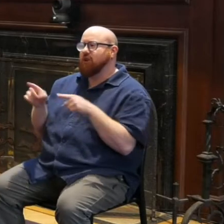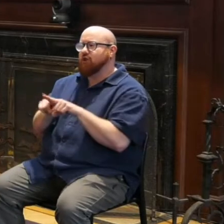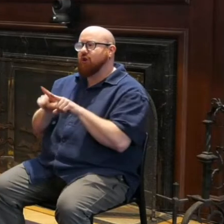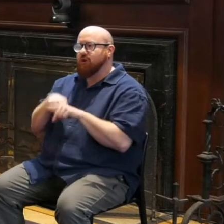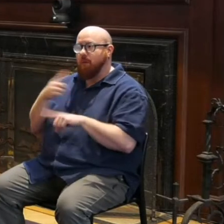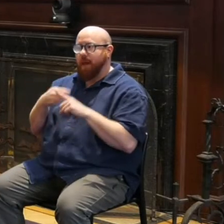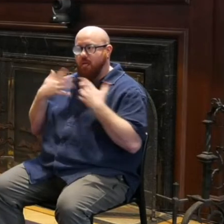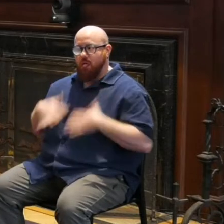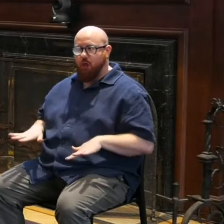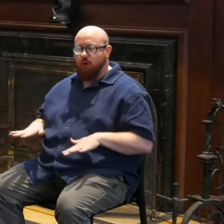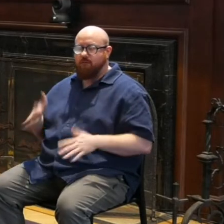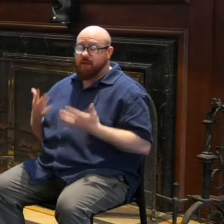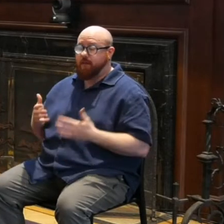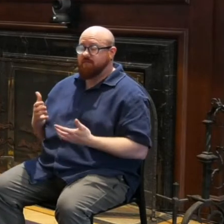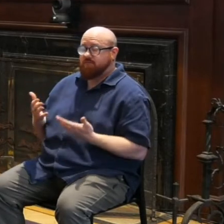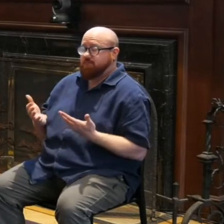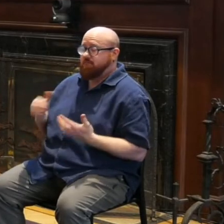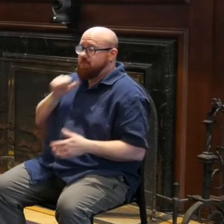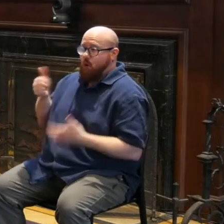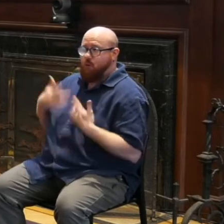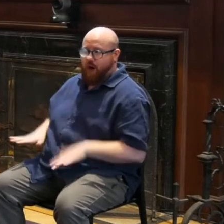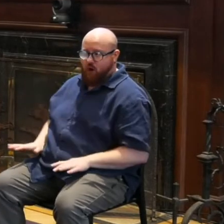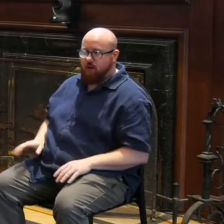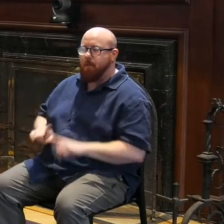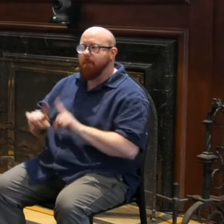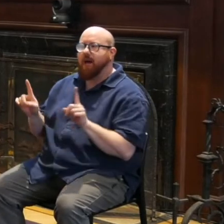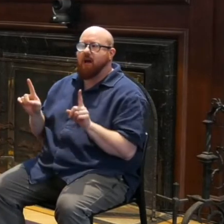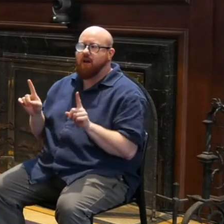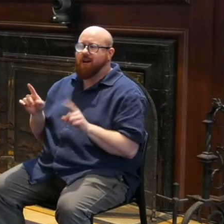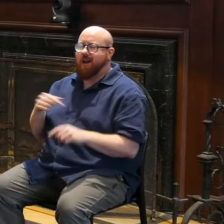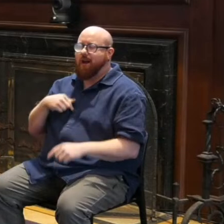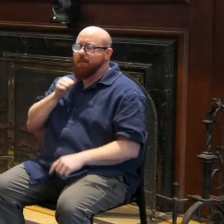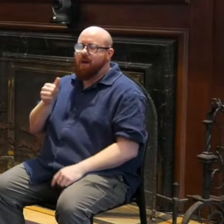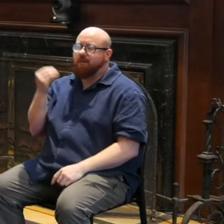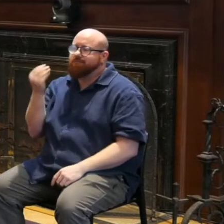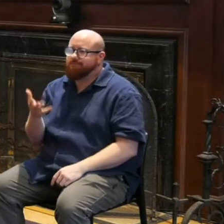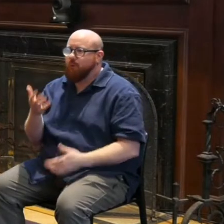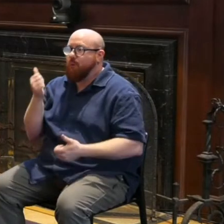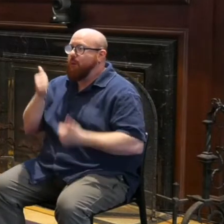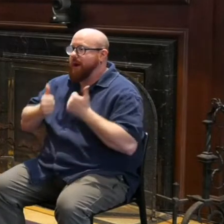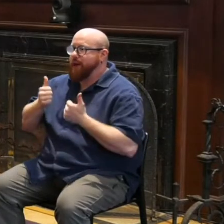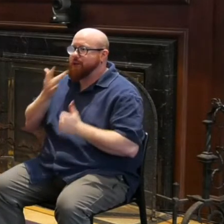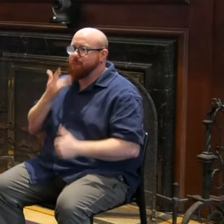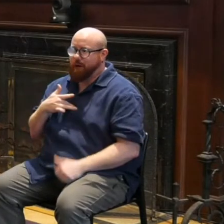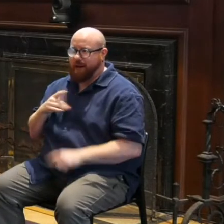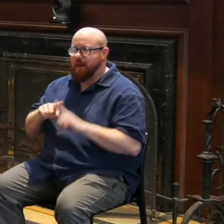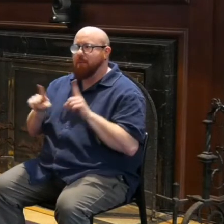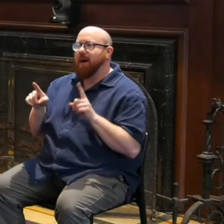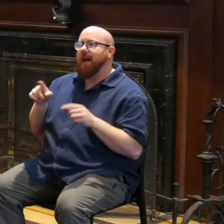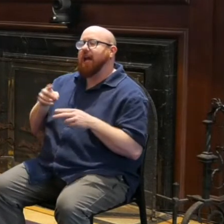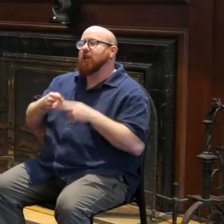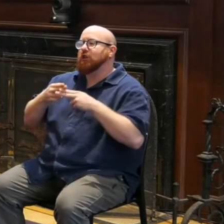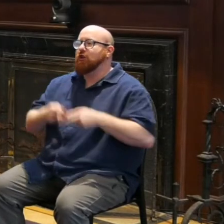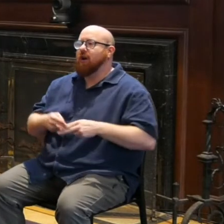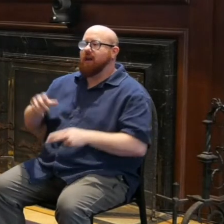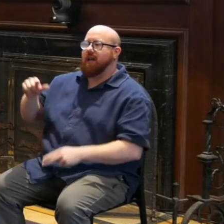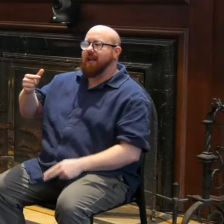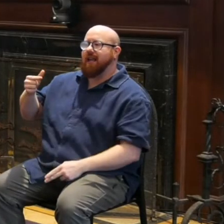what you wear or what you don't wear. So I won't say what birthday it was, but this is called Glitz at the Musée.